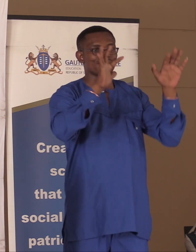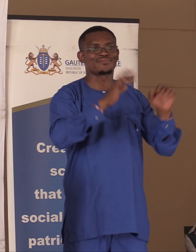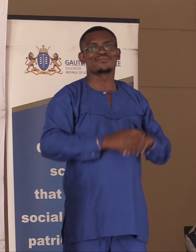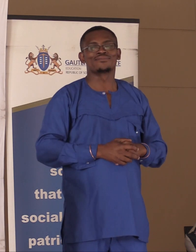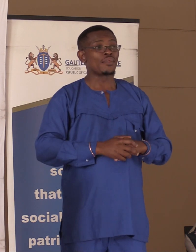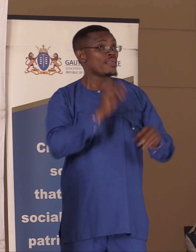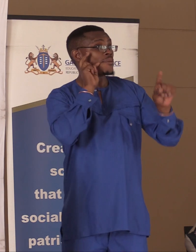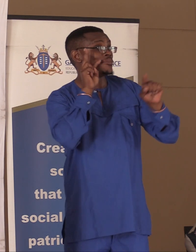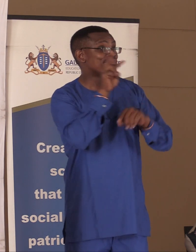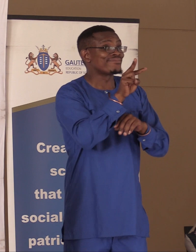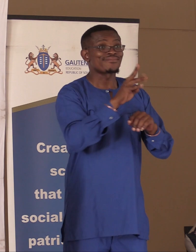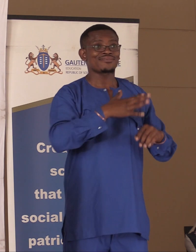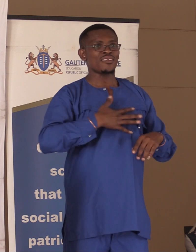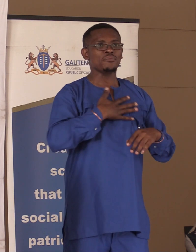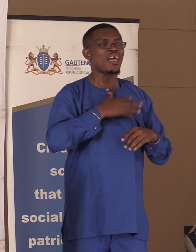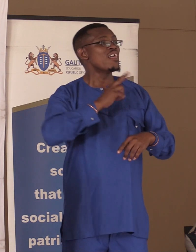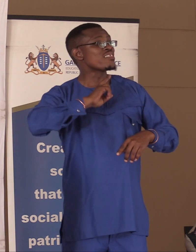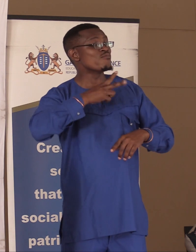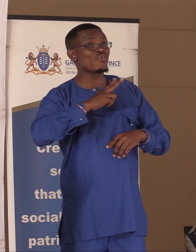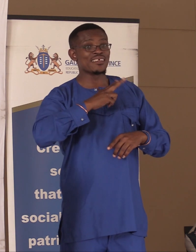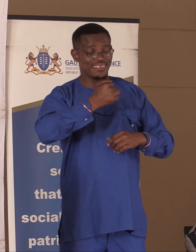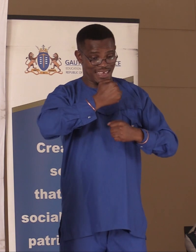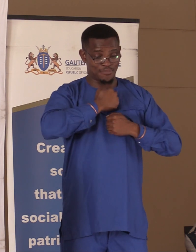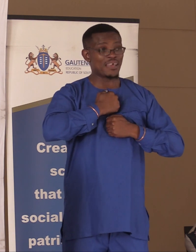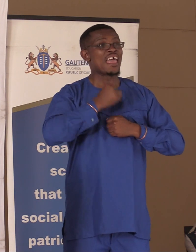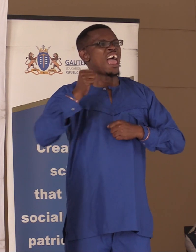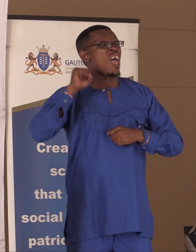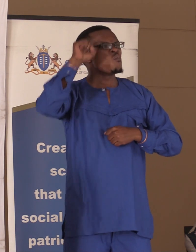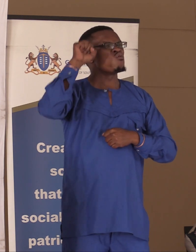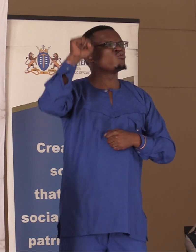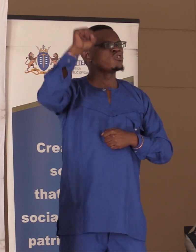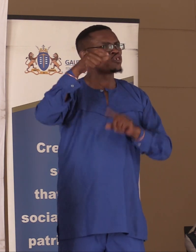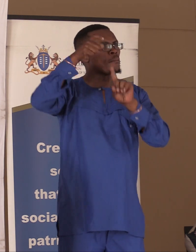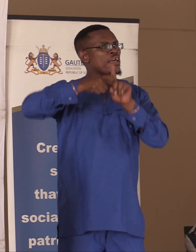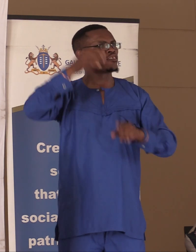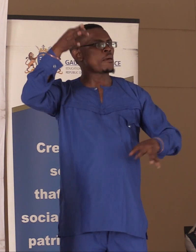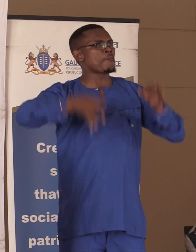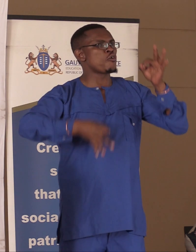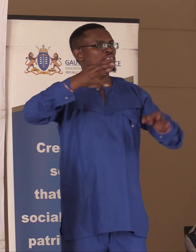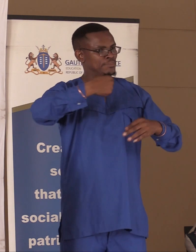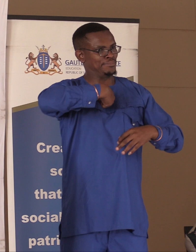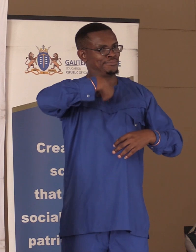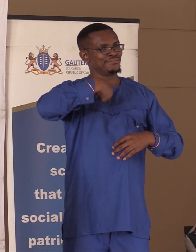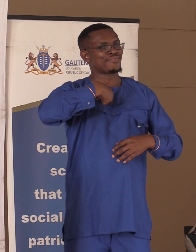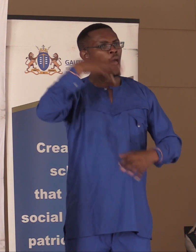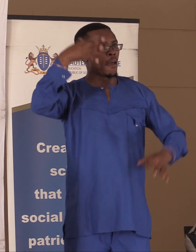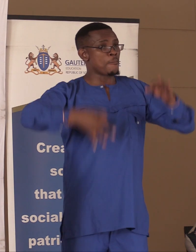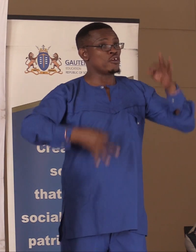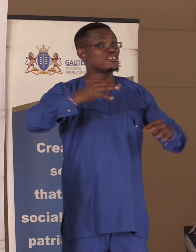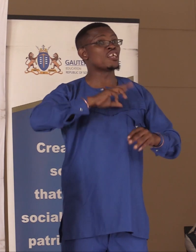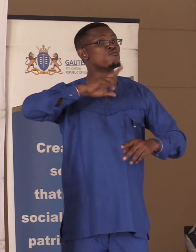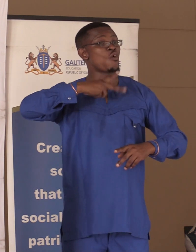Hey, Kialabo, Nakarlich, give voice here. Yeah, a politician. This is the voice of the